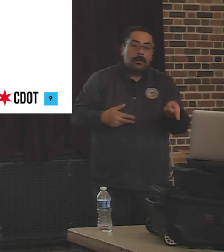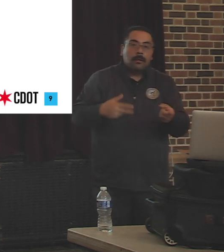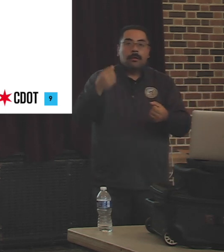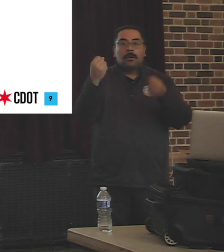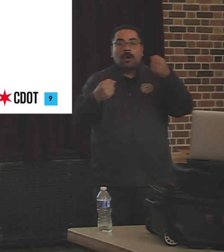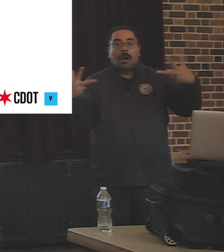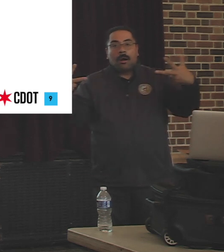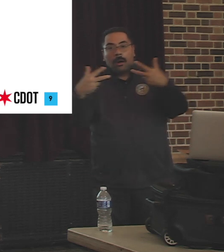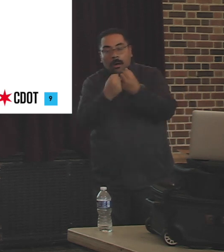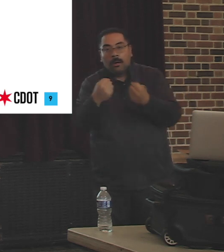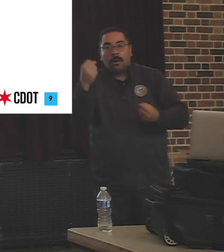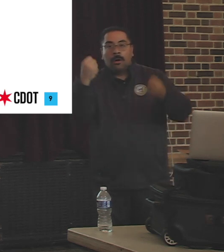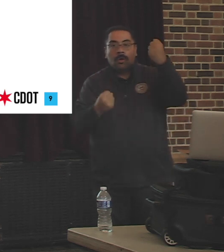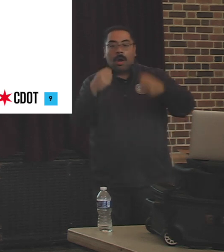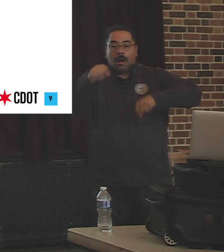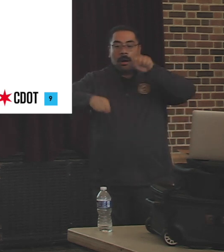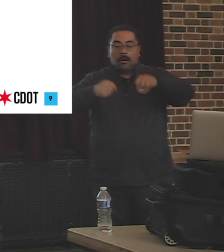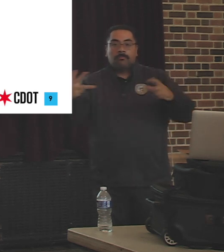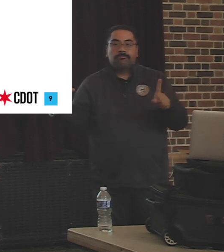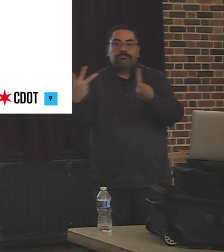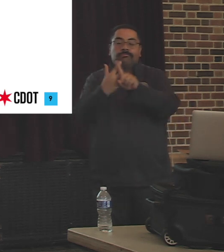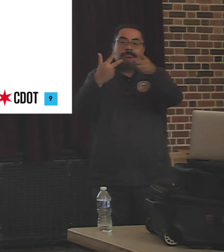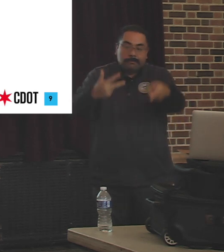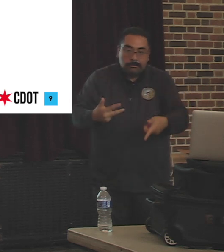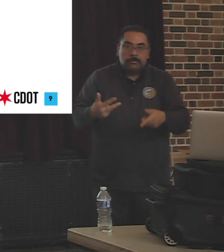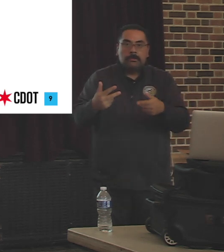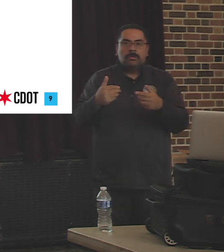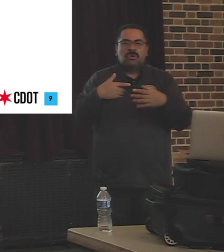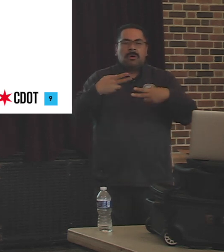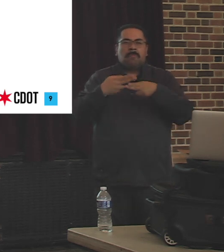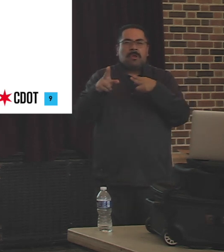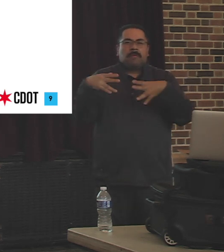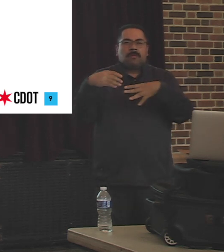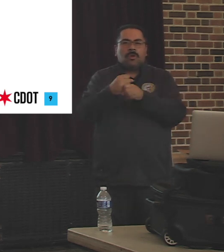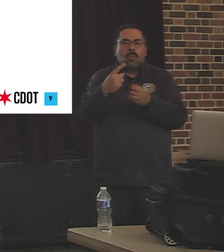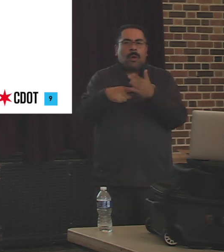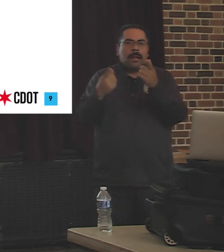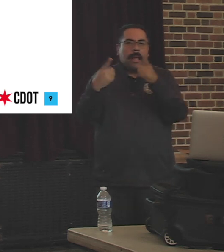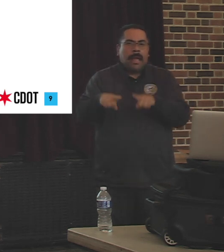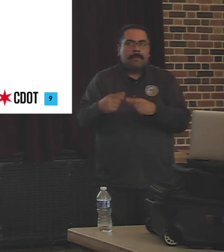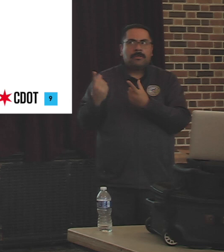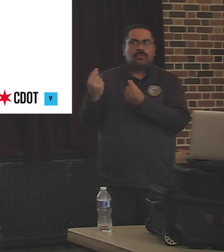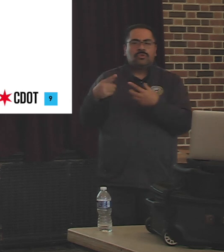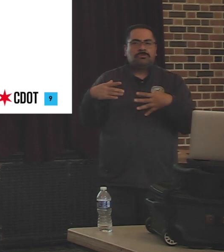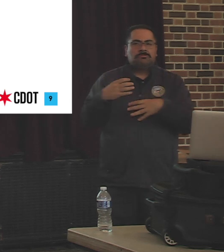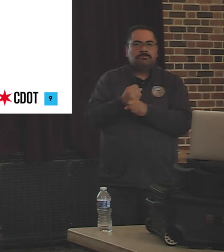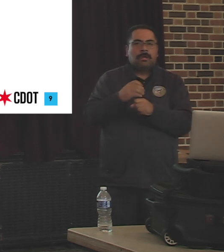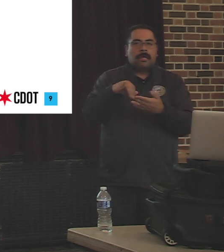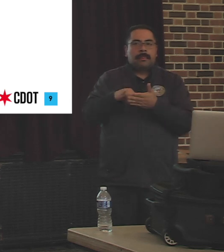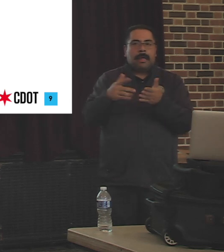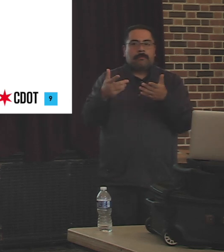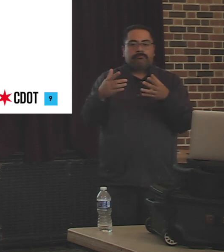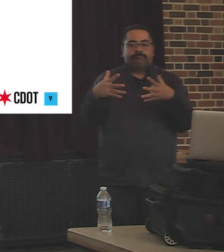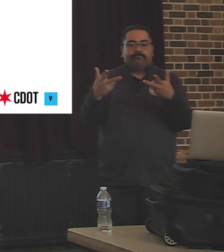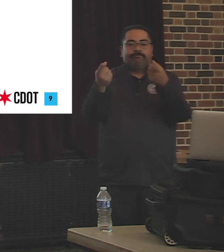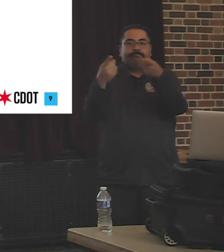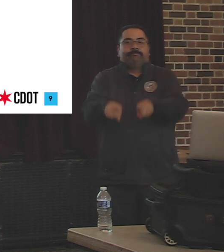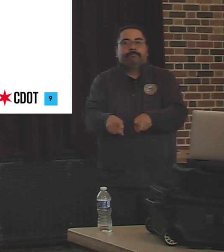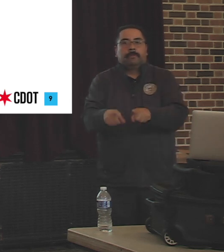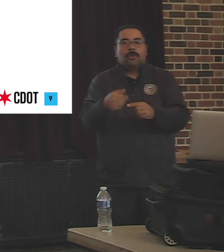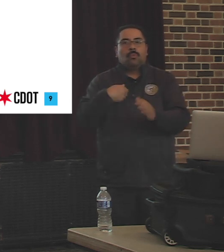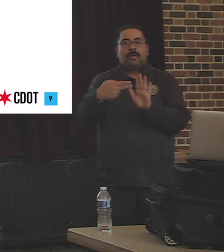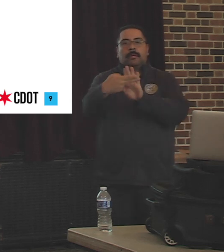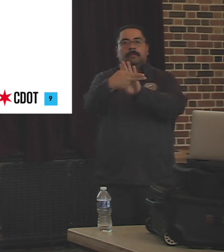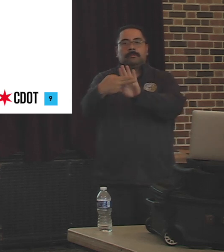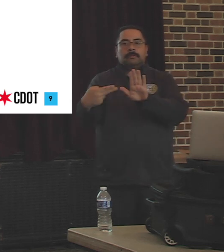they're occurring, a brief description of what occurred in the crash, and then we